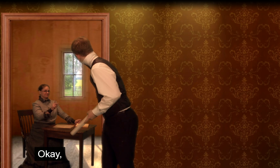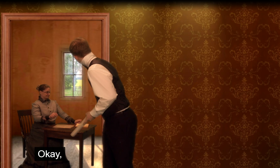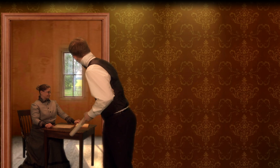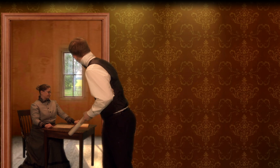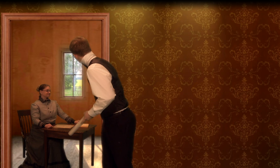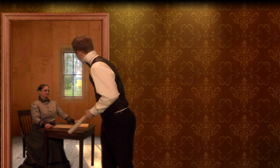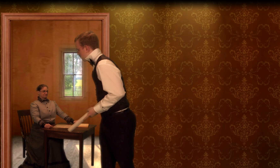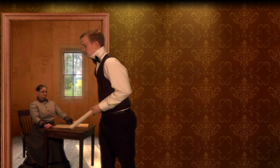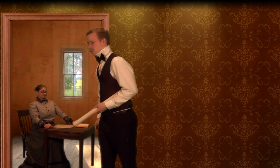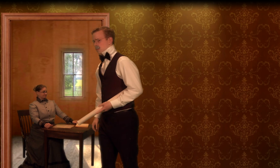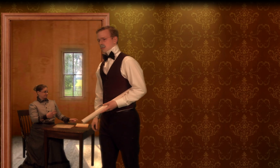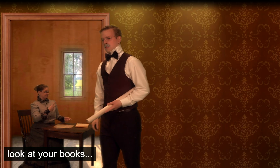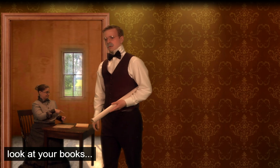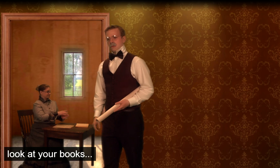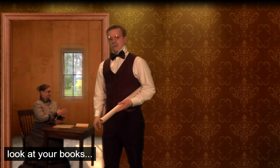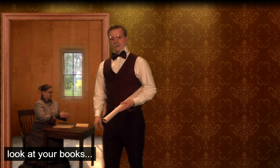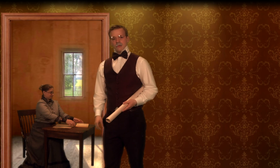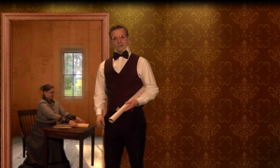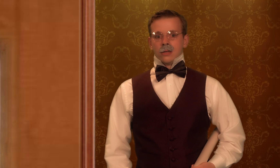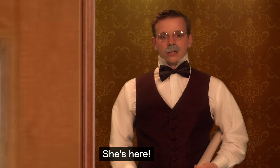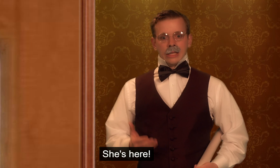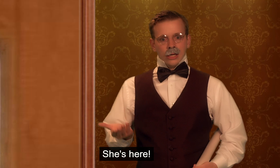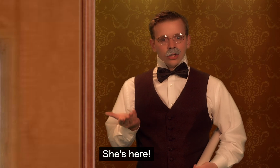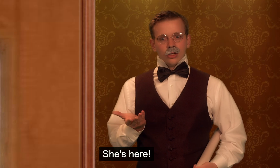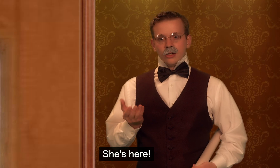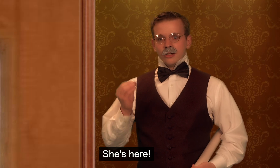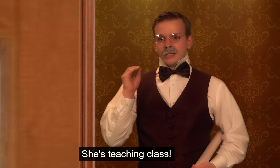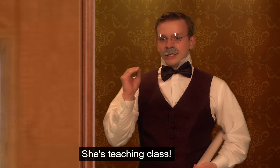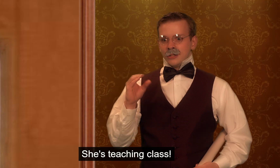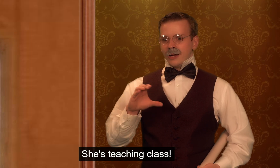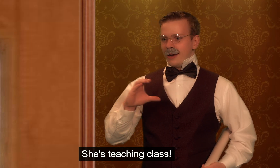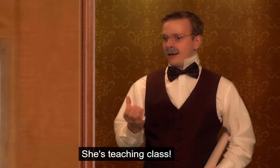Okay. Look at your books. She's here. She's teaching class.